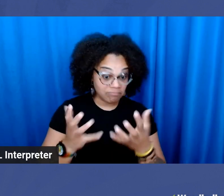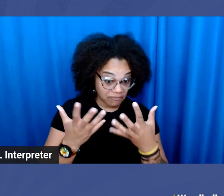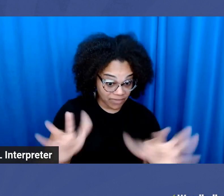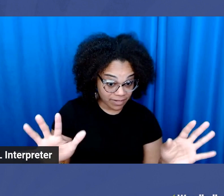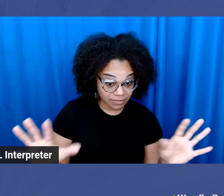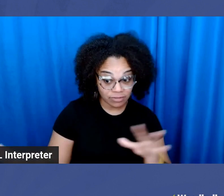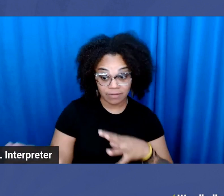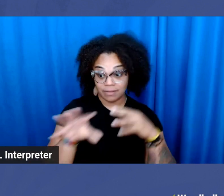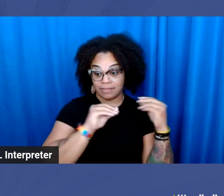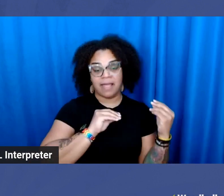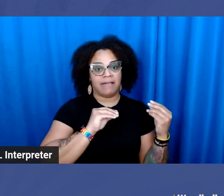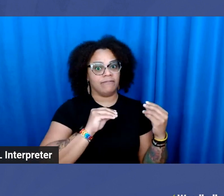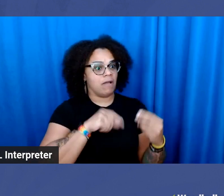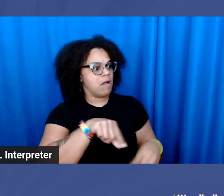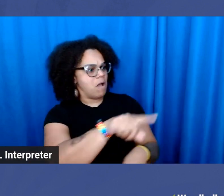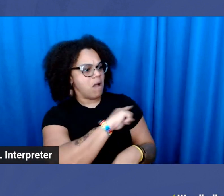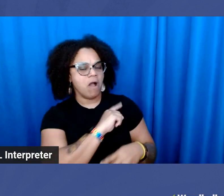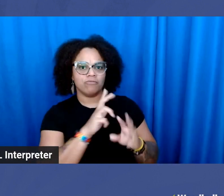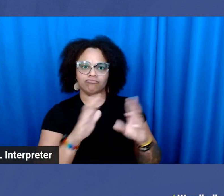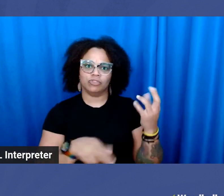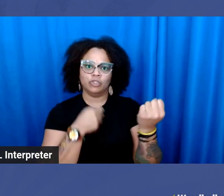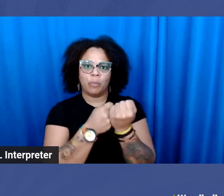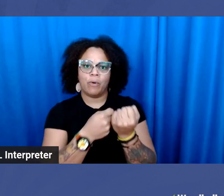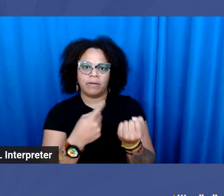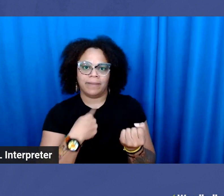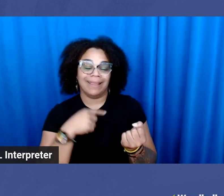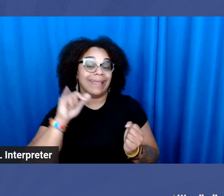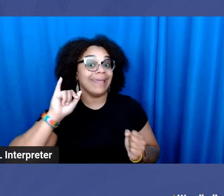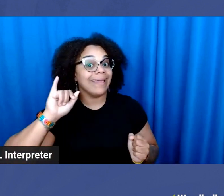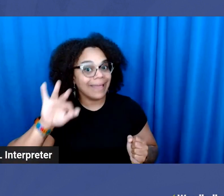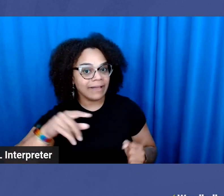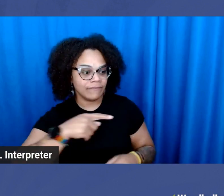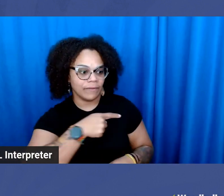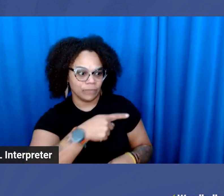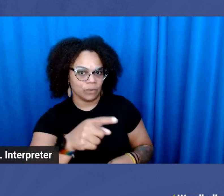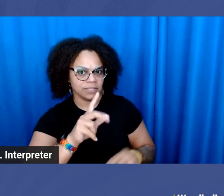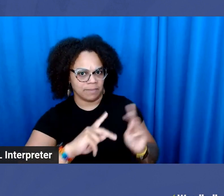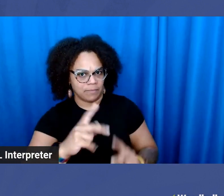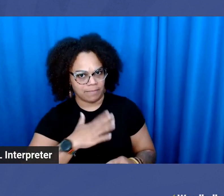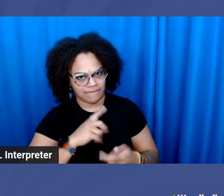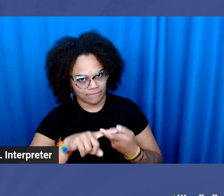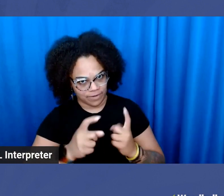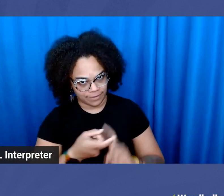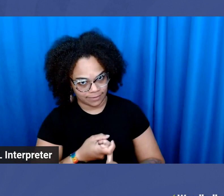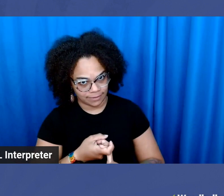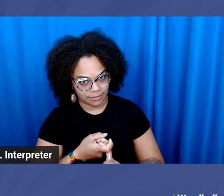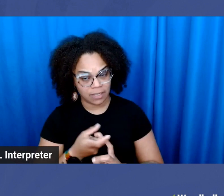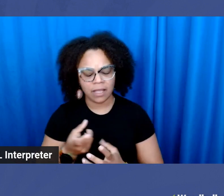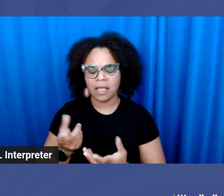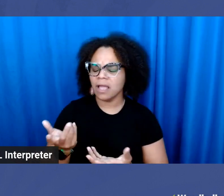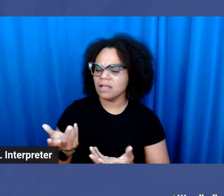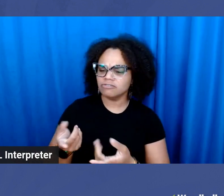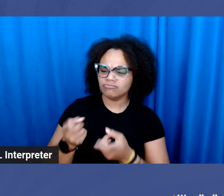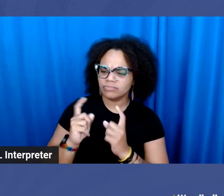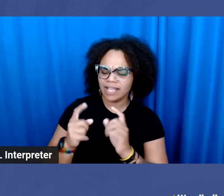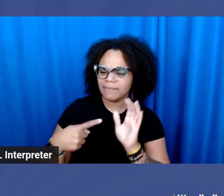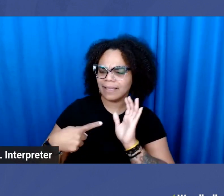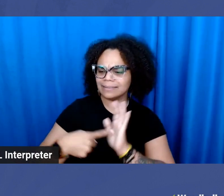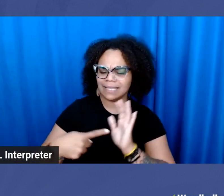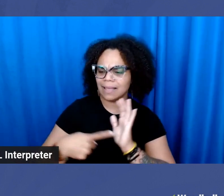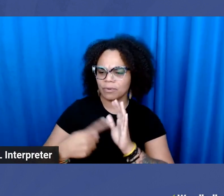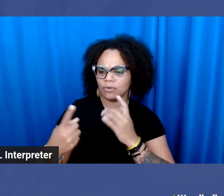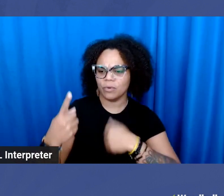supported, as long as there were people there who were my friends." When prompted to give an example of a time that a coworker gave